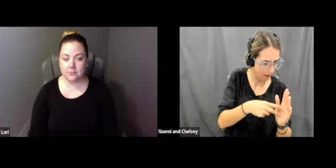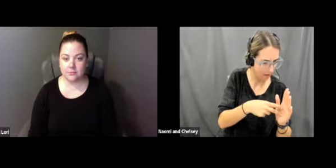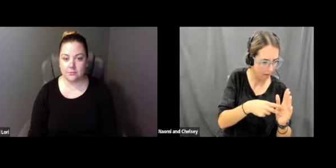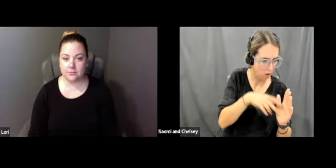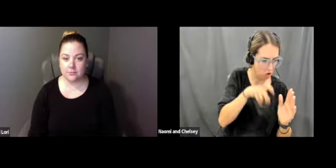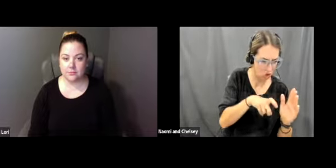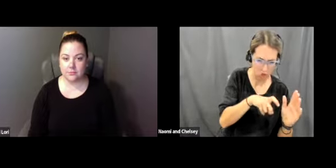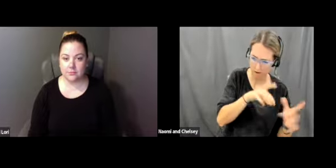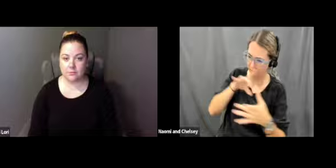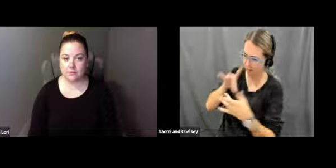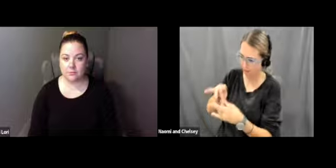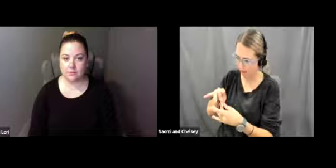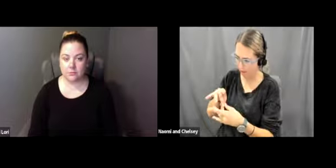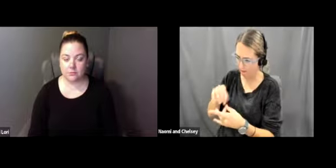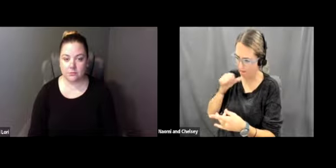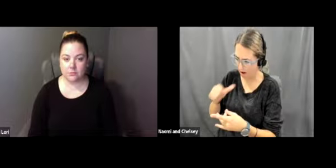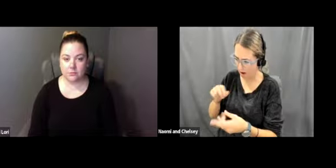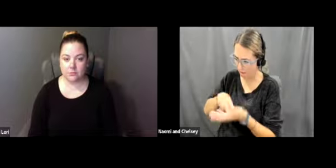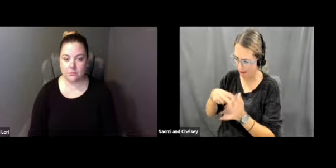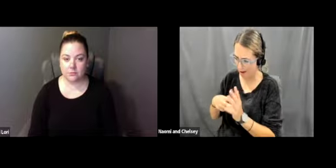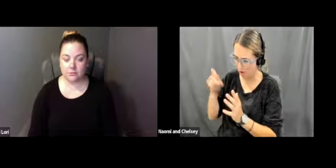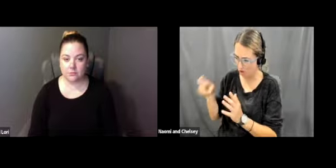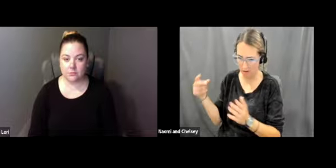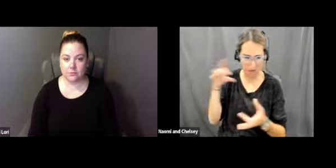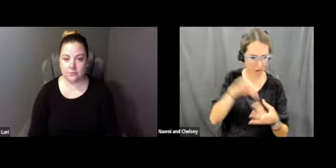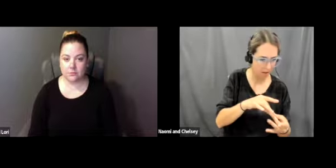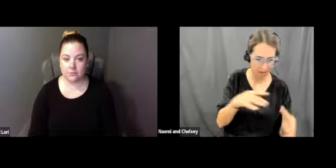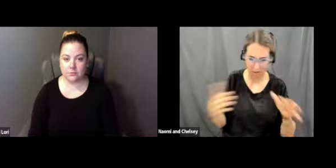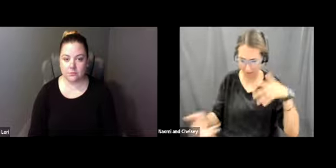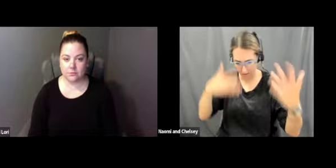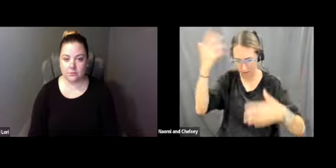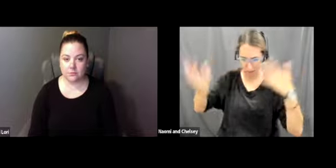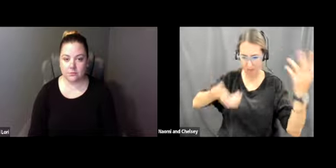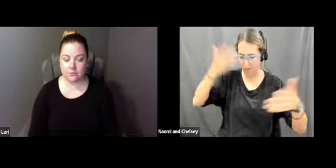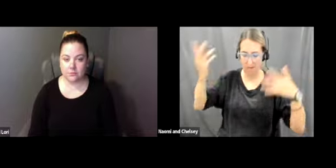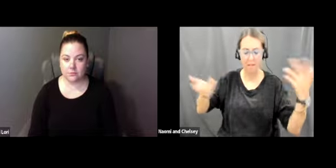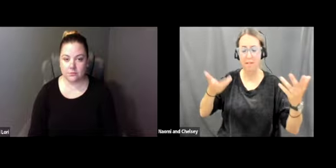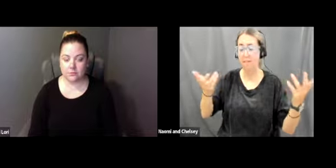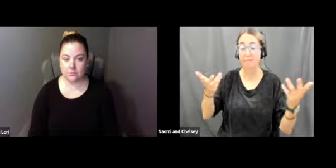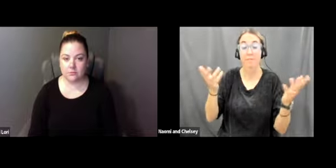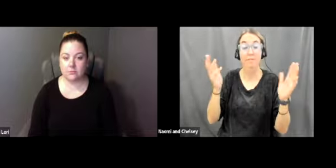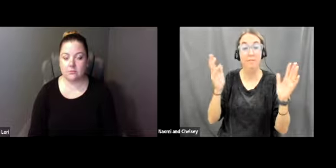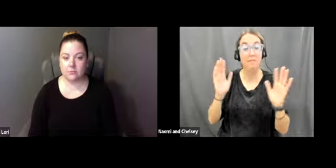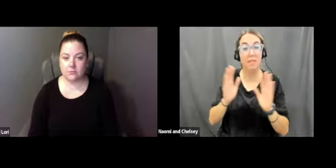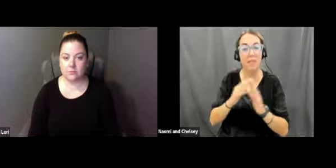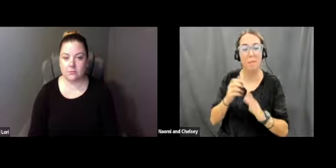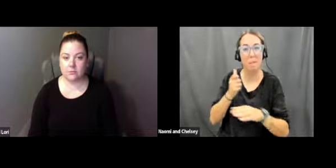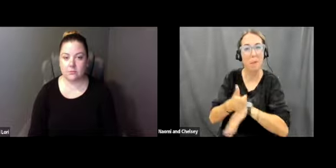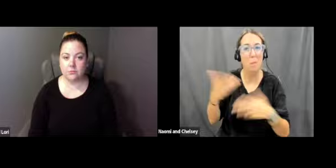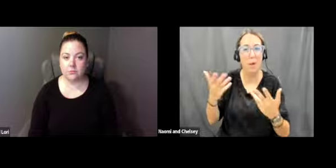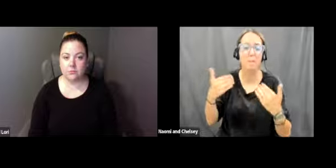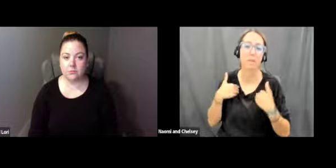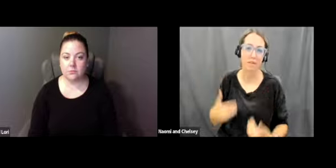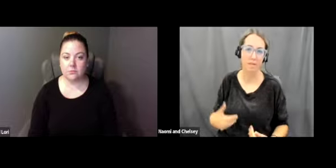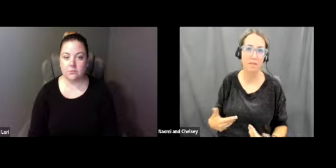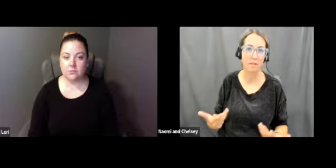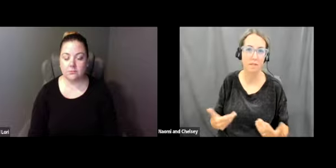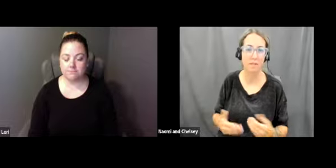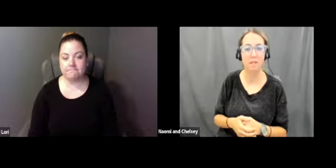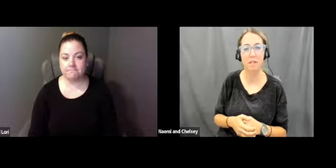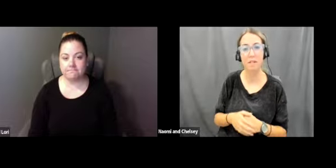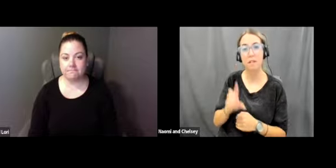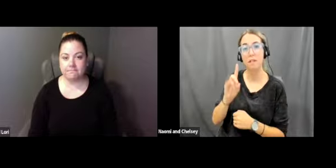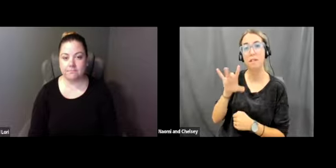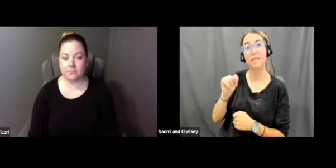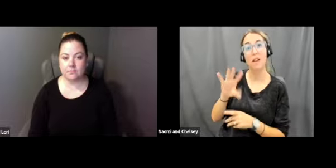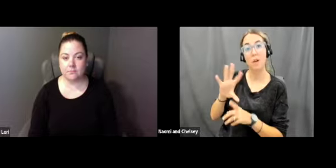And then at some point, diet culture being a way to belong, but also not feeling like